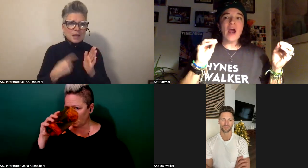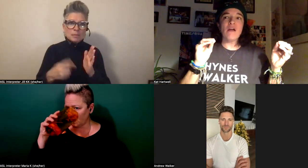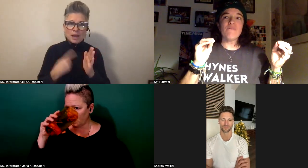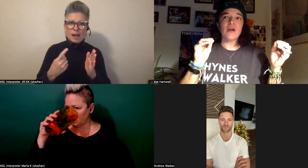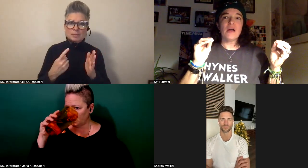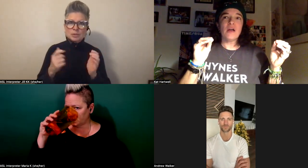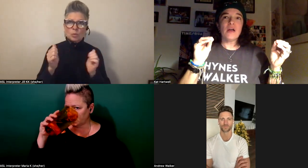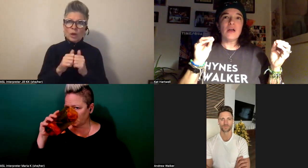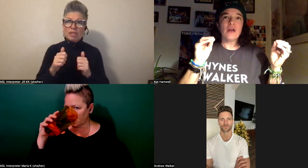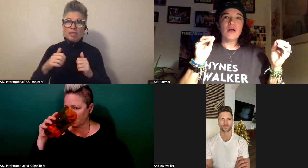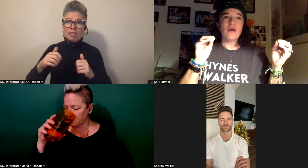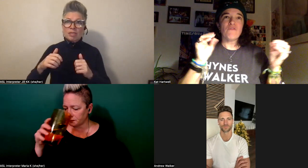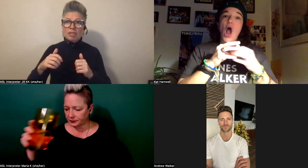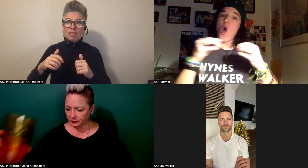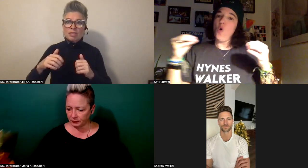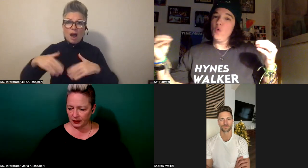it might have